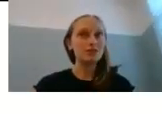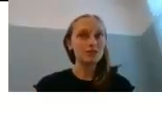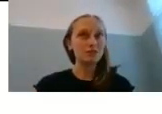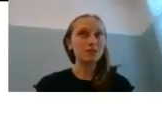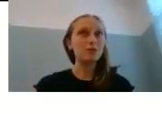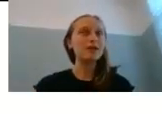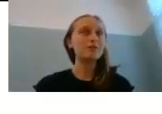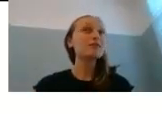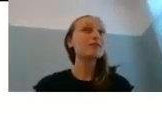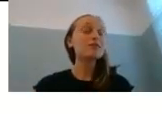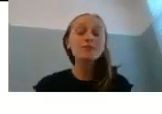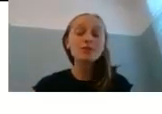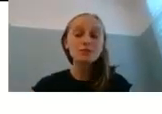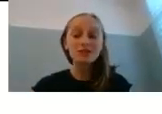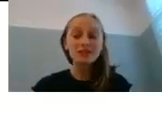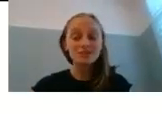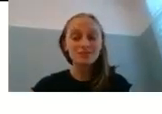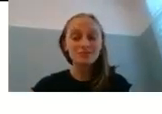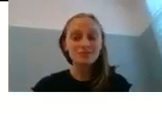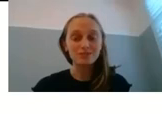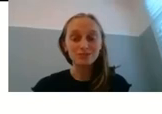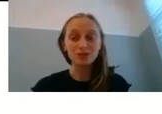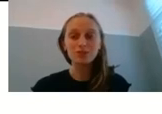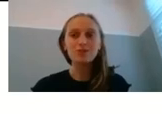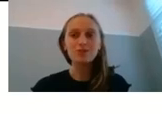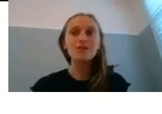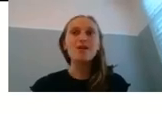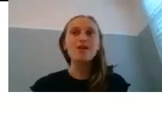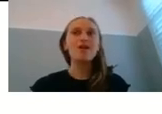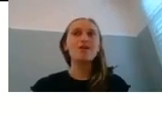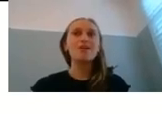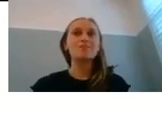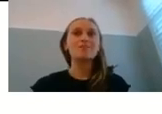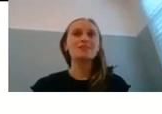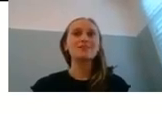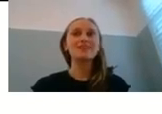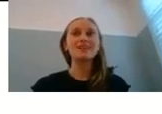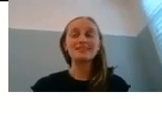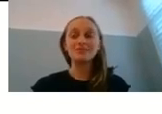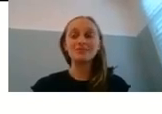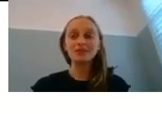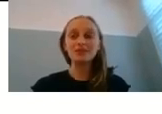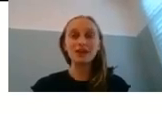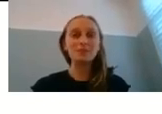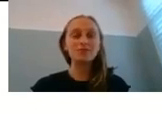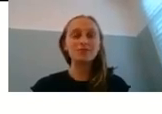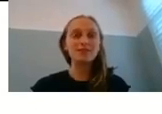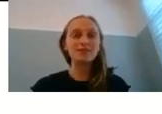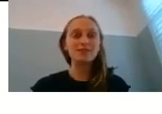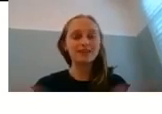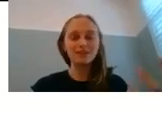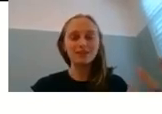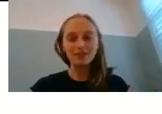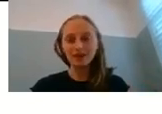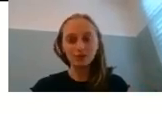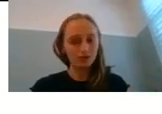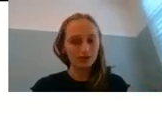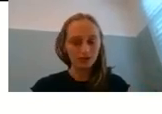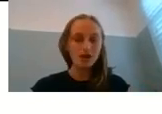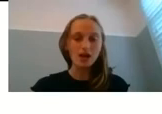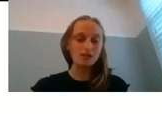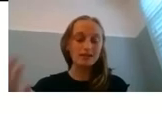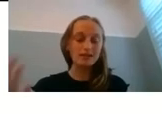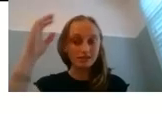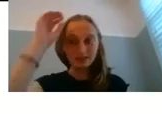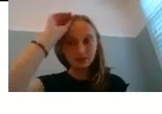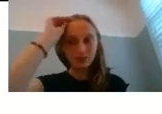language as we know it really for the most part is is verbal um it's definitely a different type of learning like even if i know lauren has